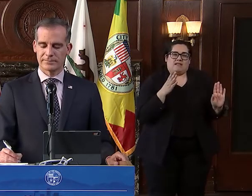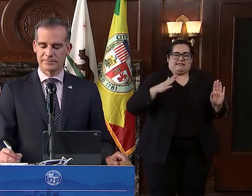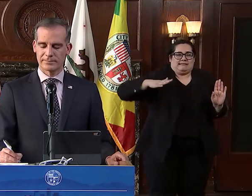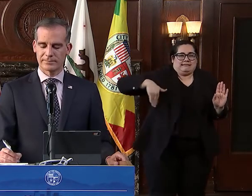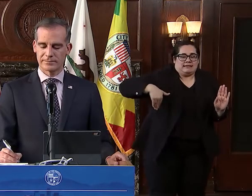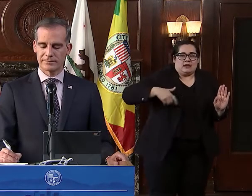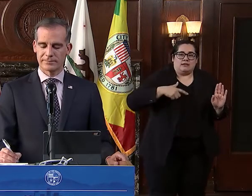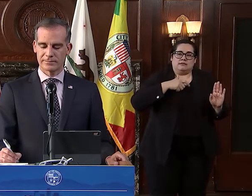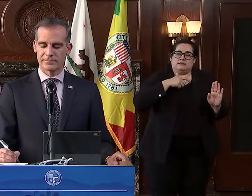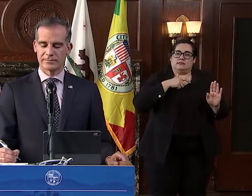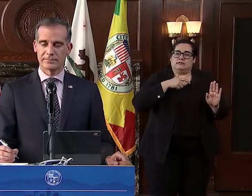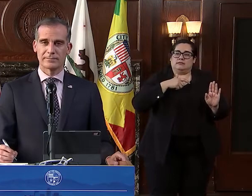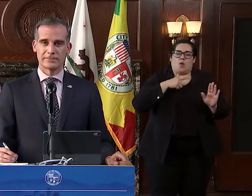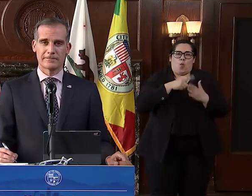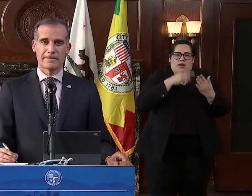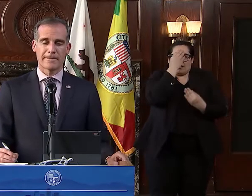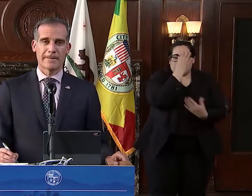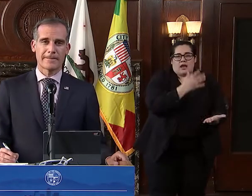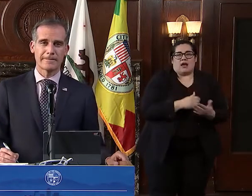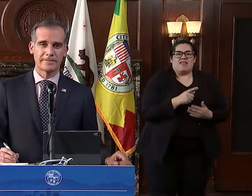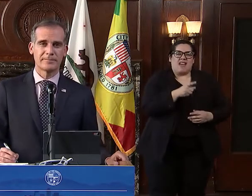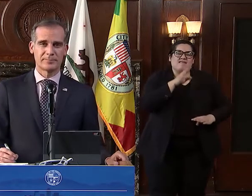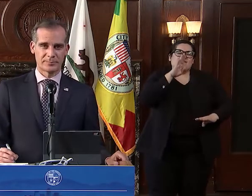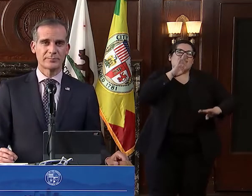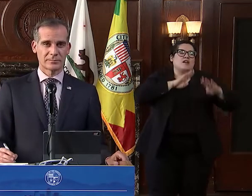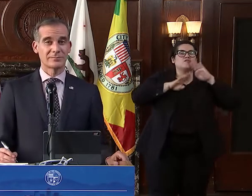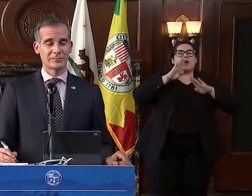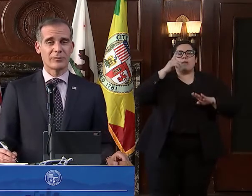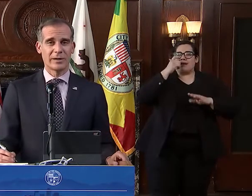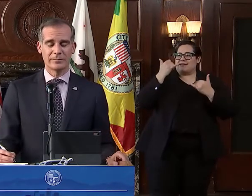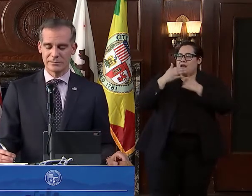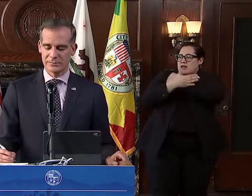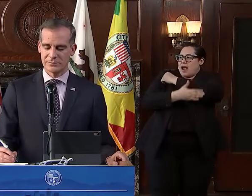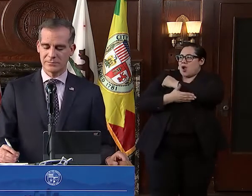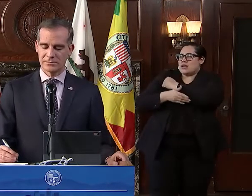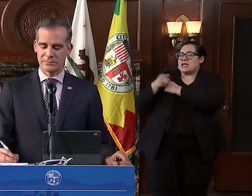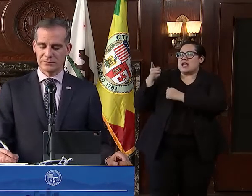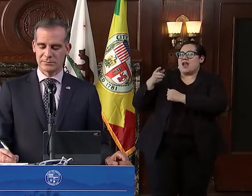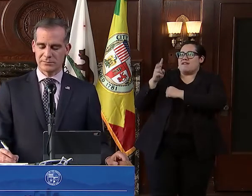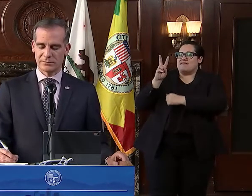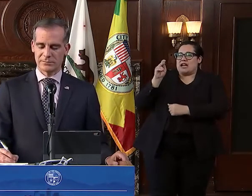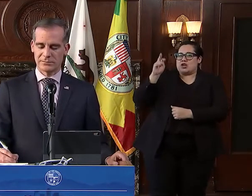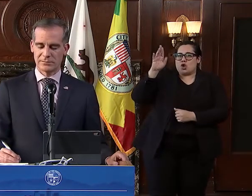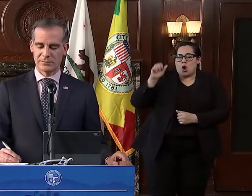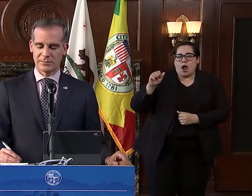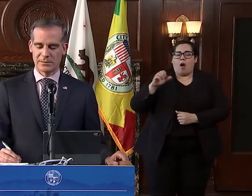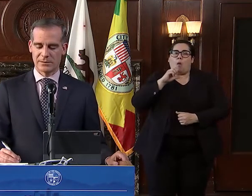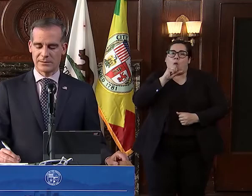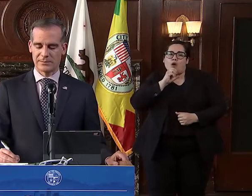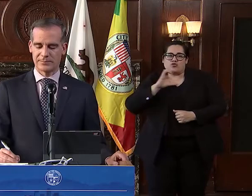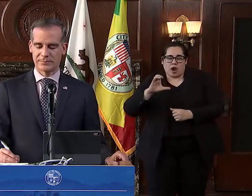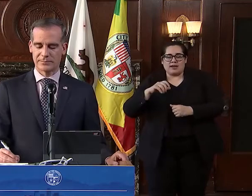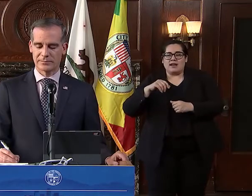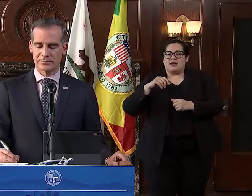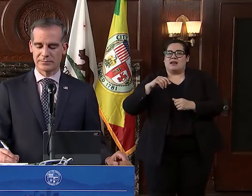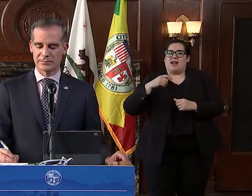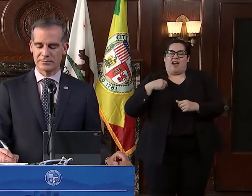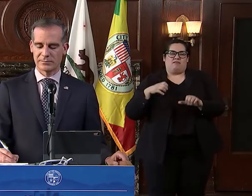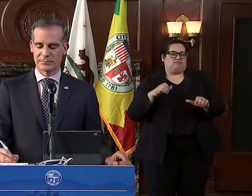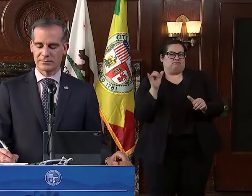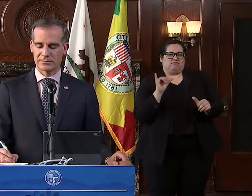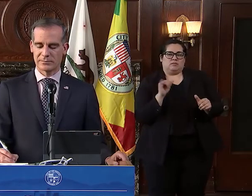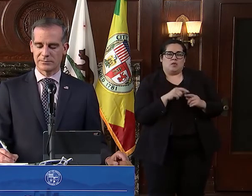their dining, and they feel frustrated because another county is just as close as Ventura County or Orange County, and I'm talking about cities